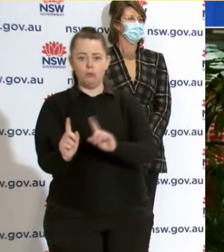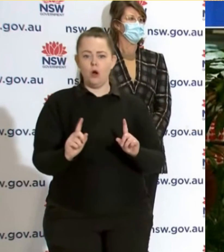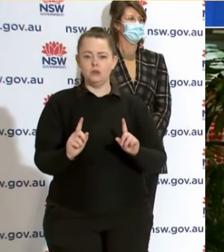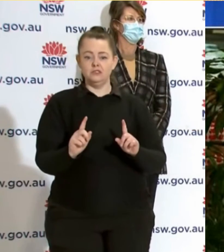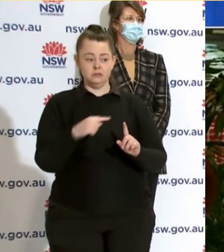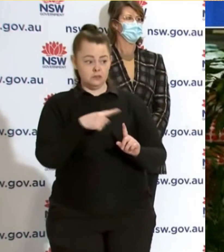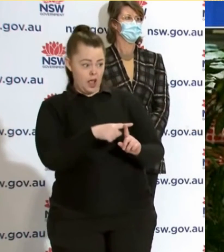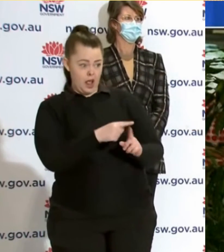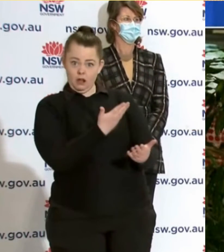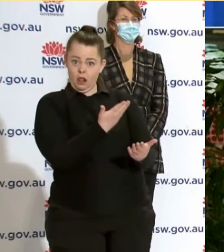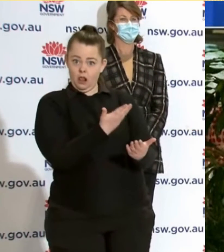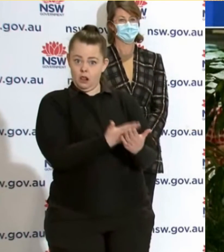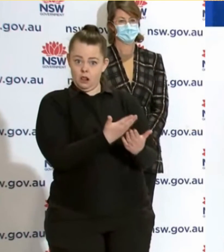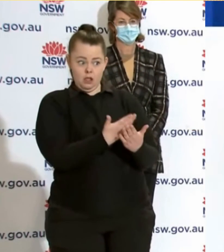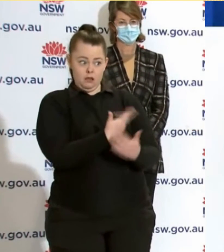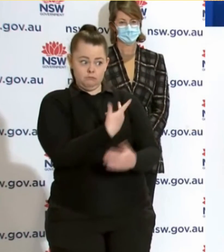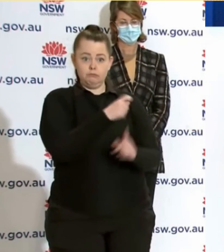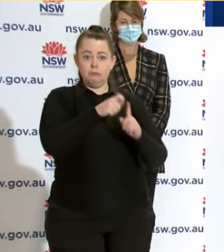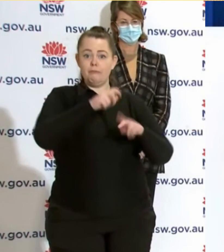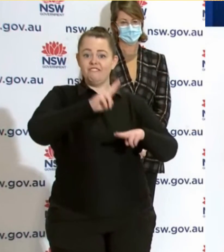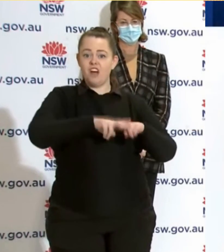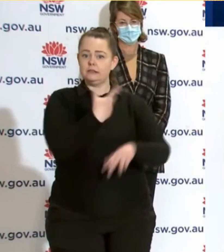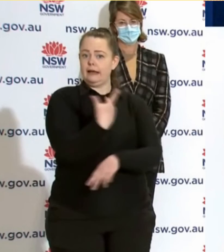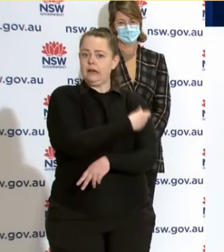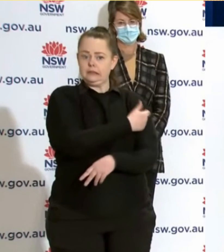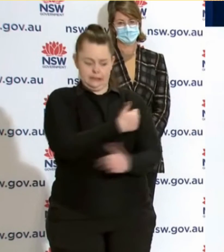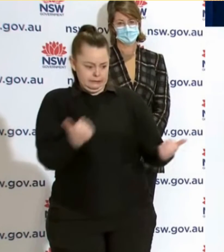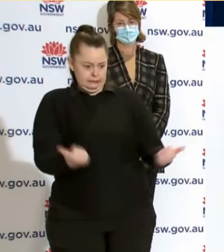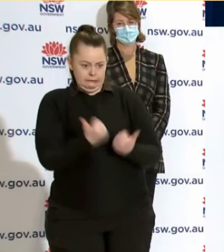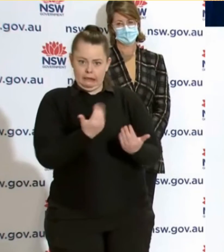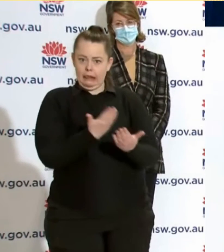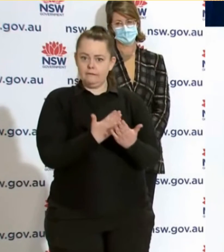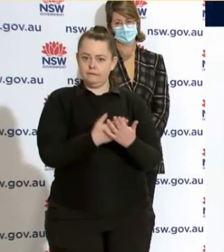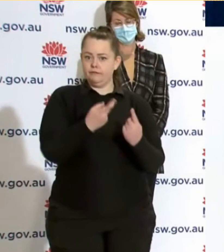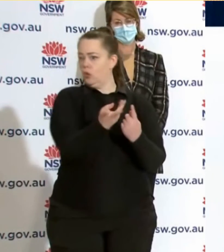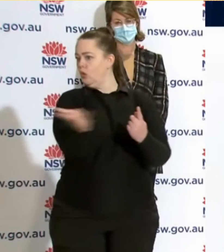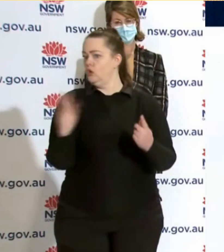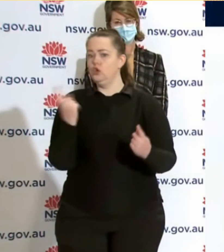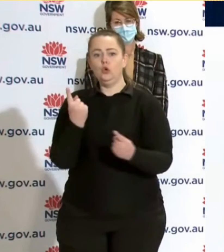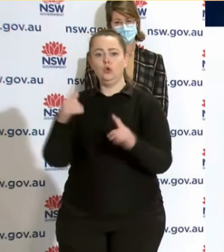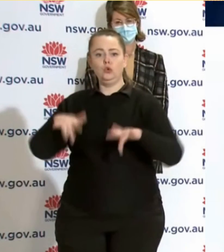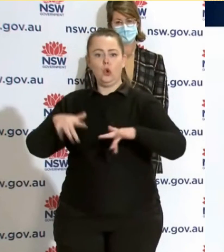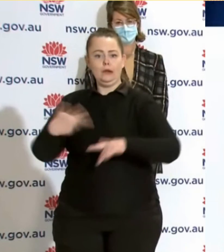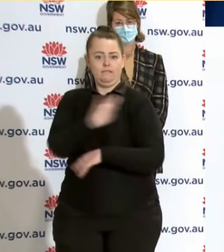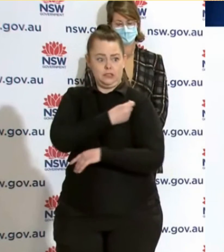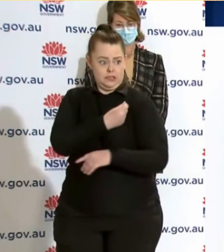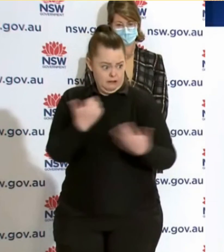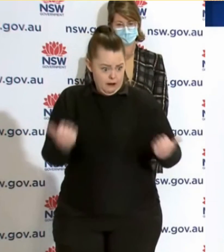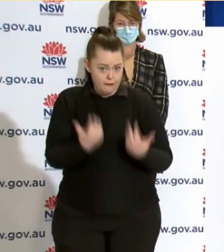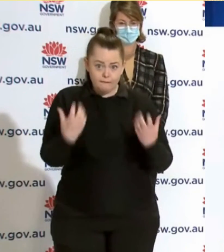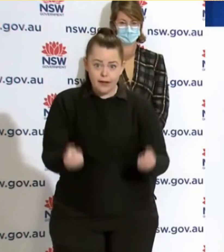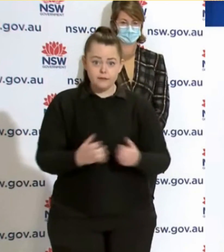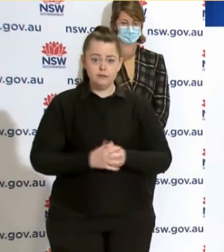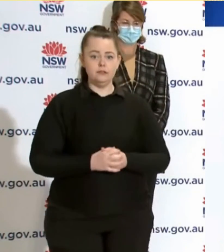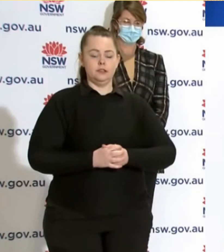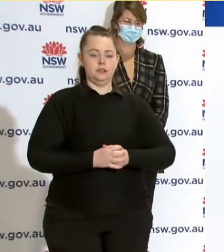rest of the HSC cohort? So just to answer that question, and again, I'm going to go back to vaccination and the opportunities. So for those